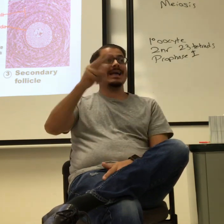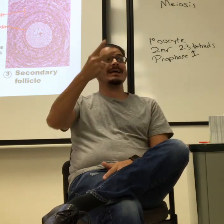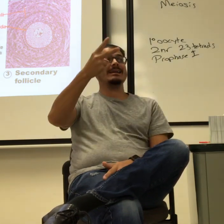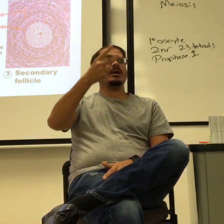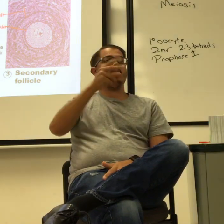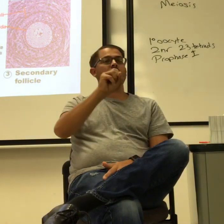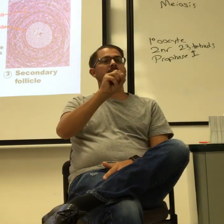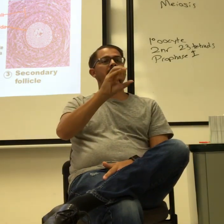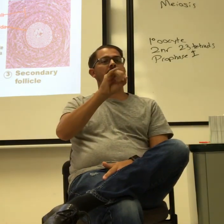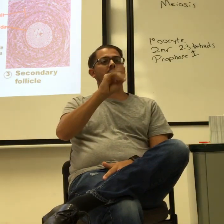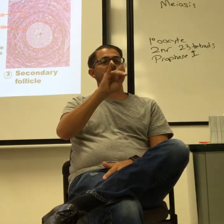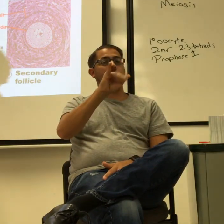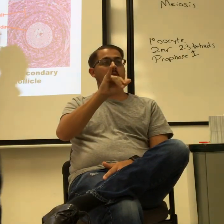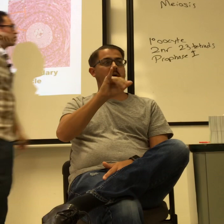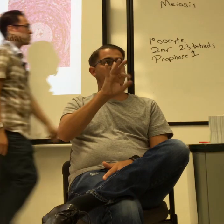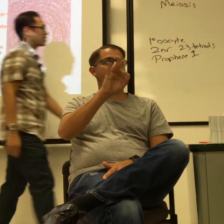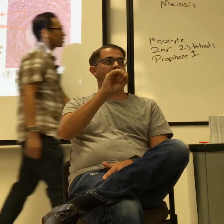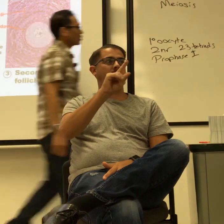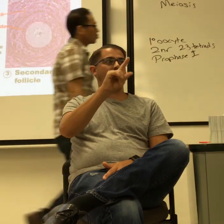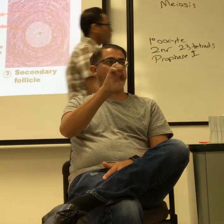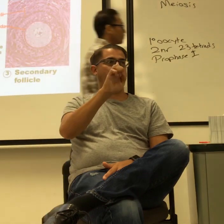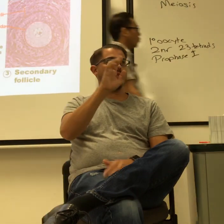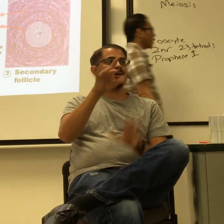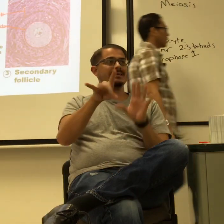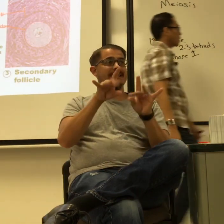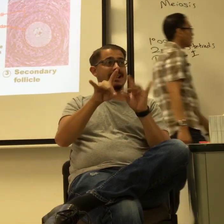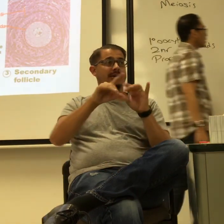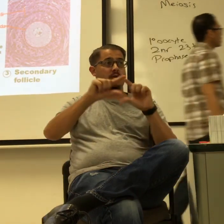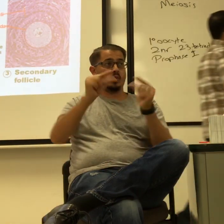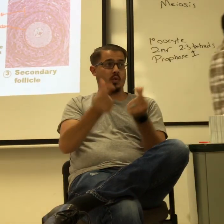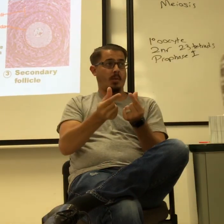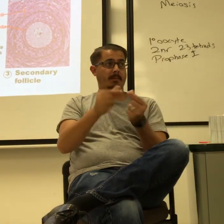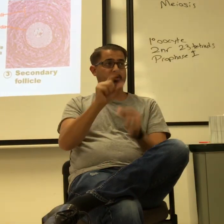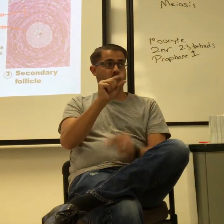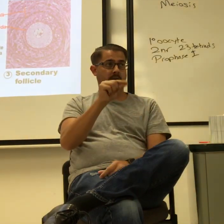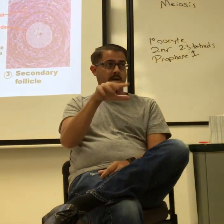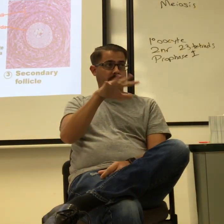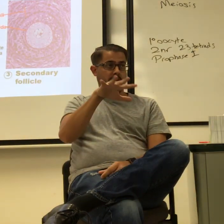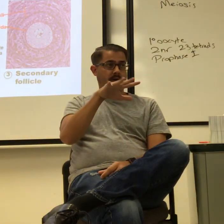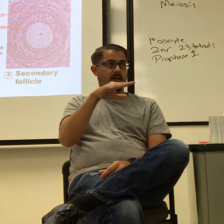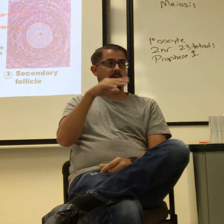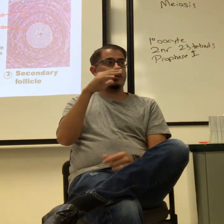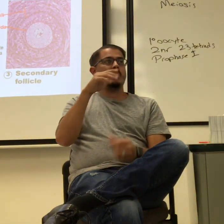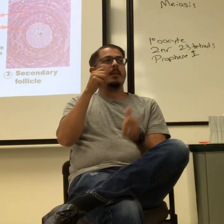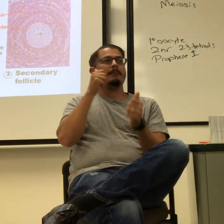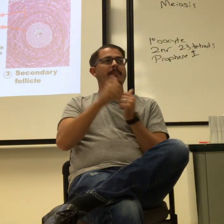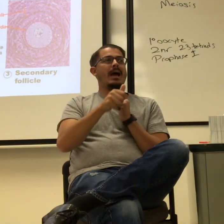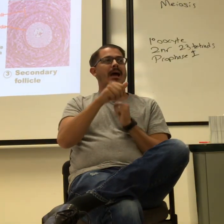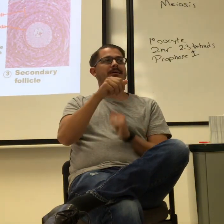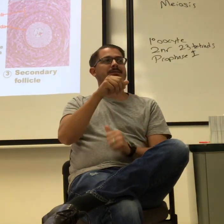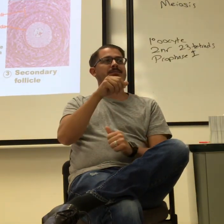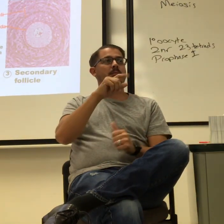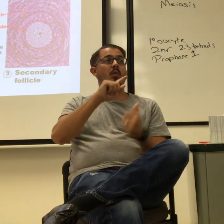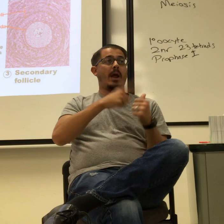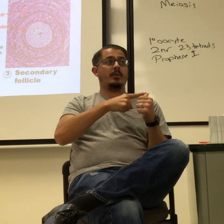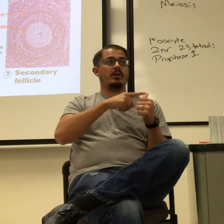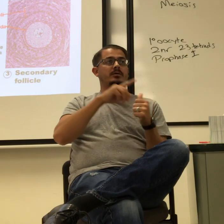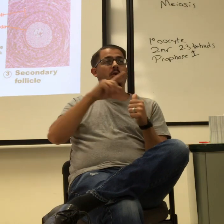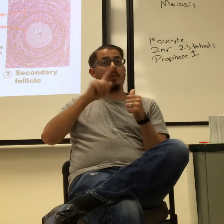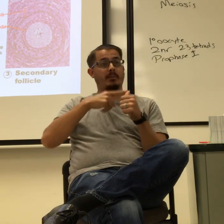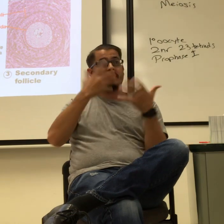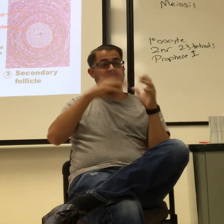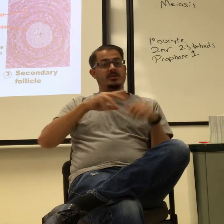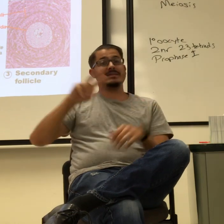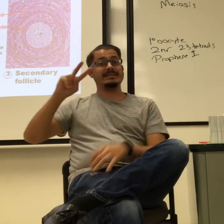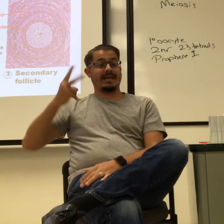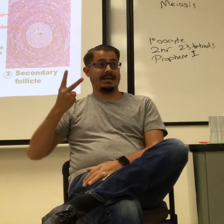follicle, again, we've selected a group of 20. We're getting past the primordial to primary. You go from primary to